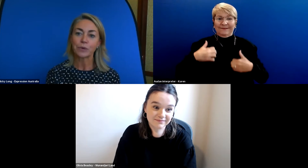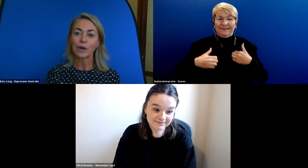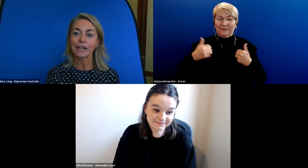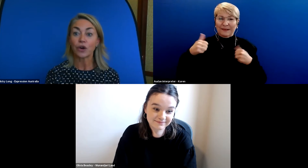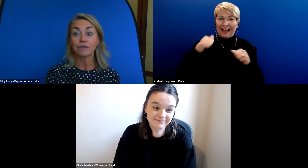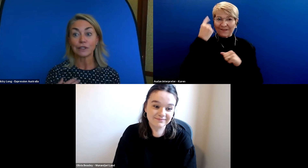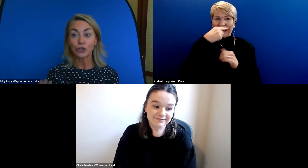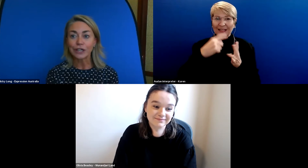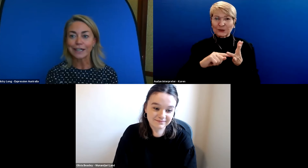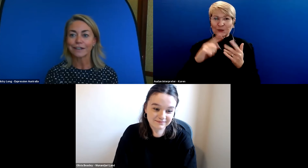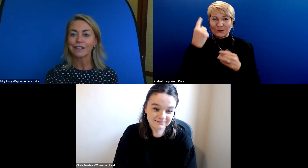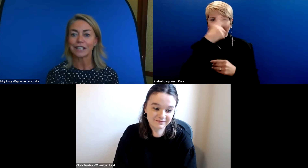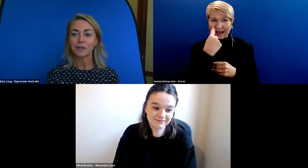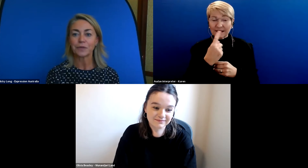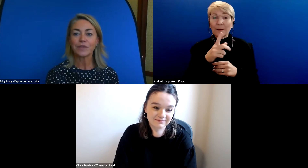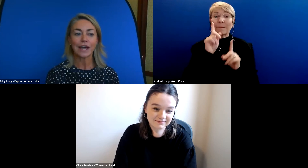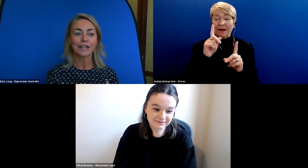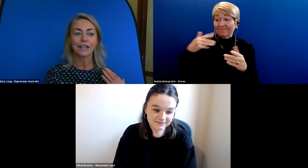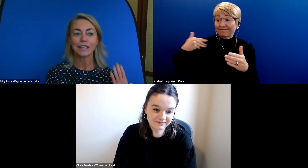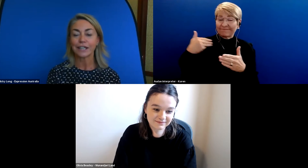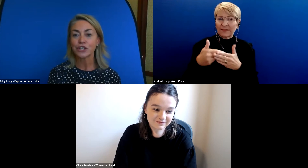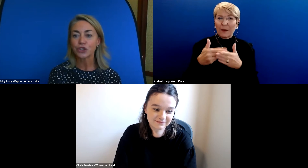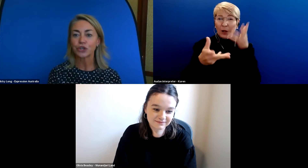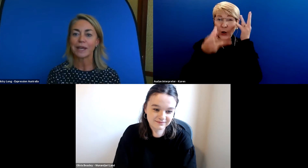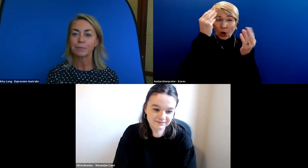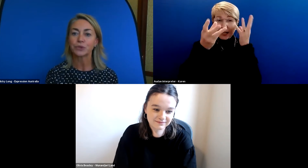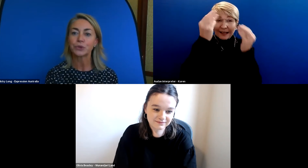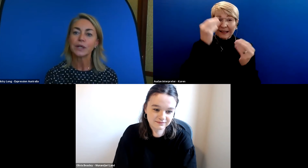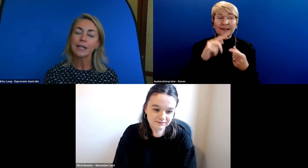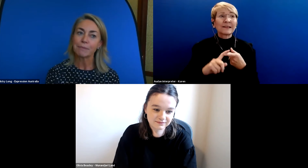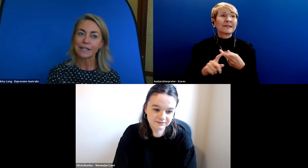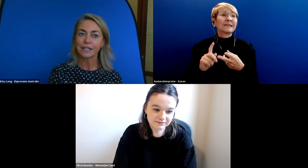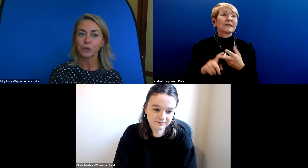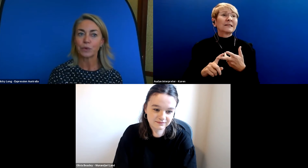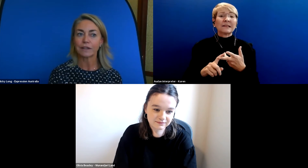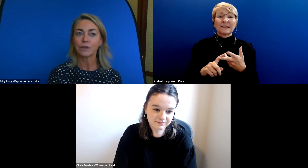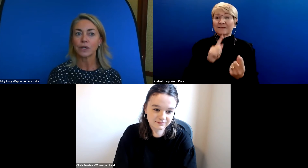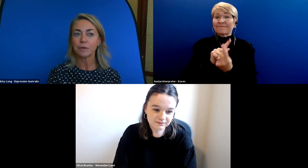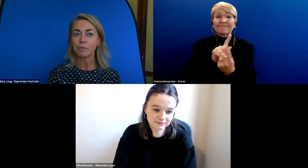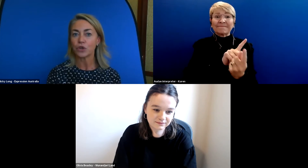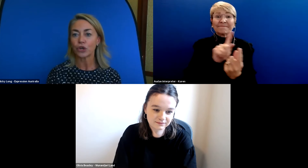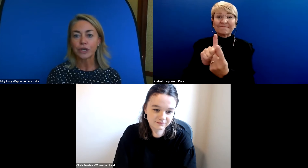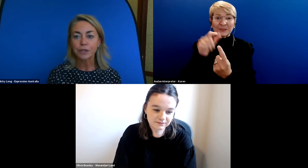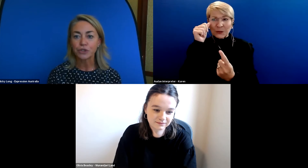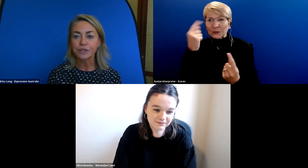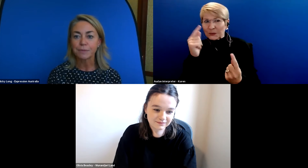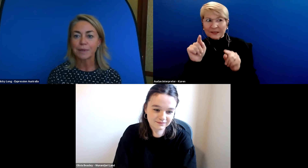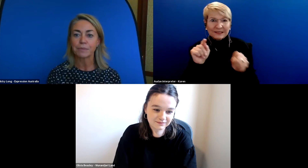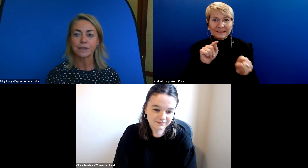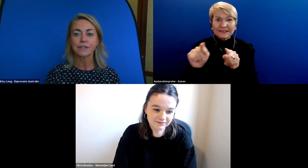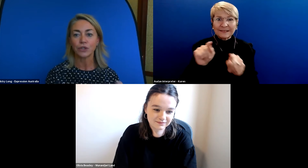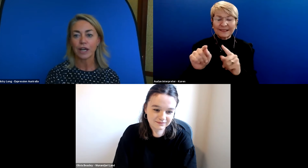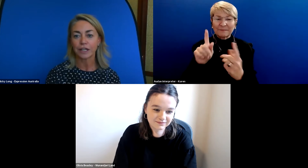experience has been one of learning, getting to know people, meeting with not only